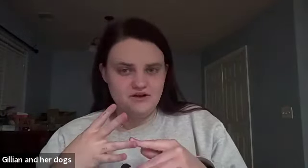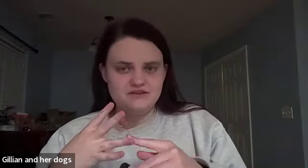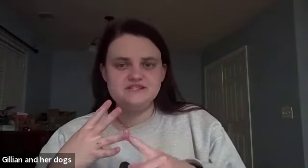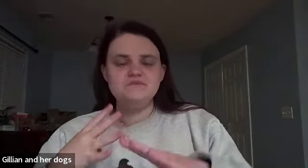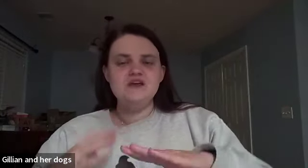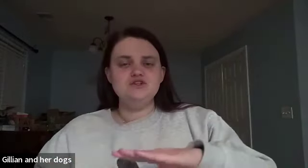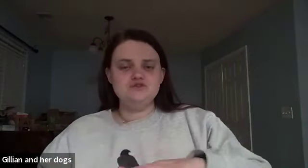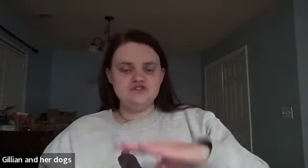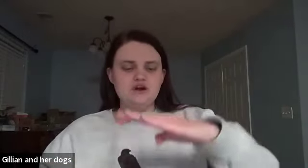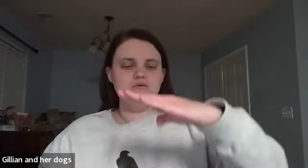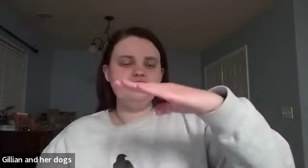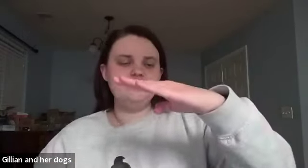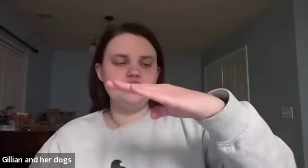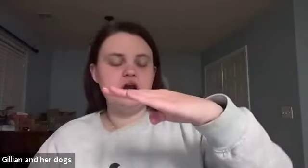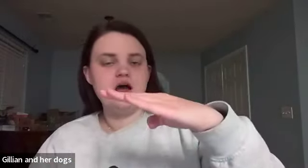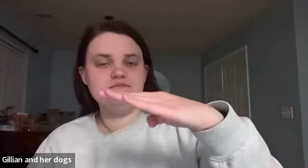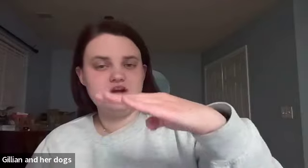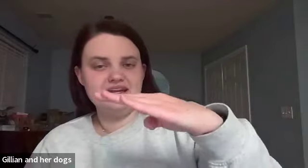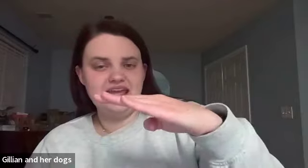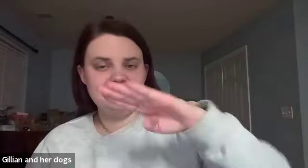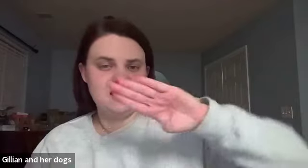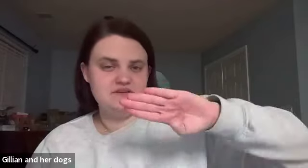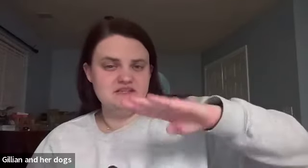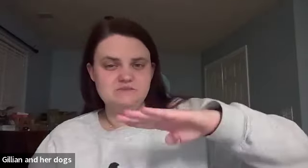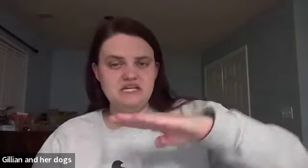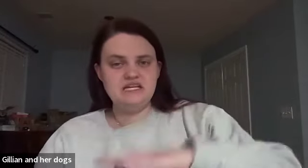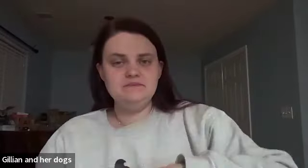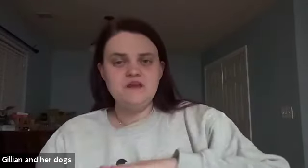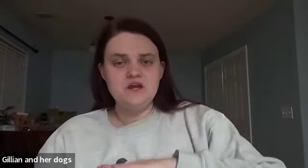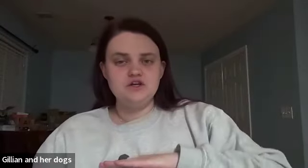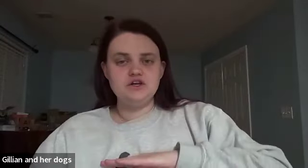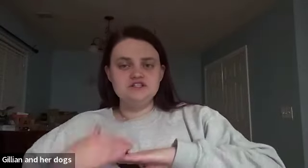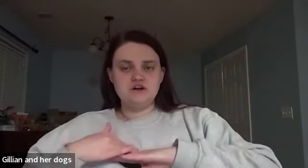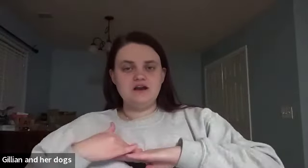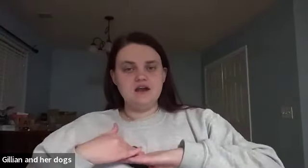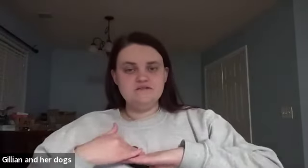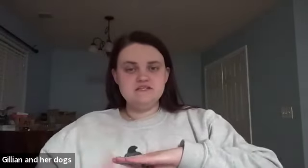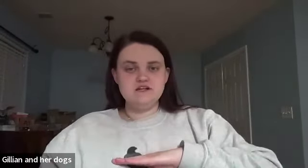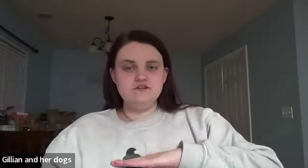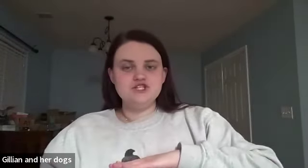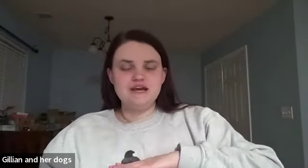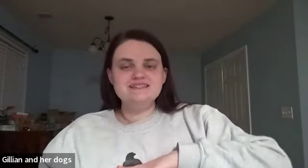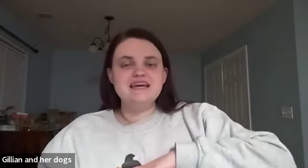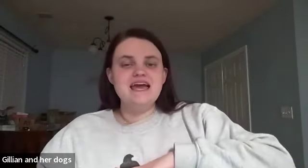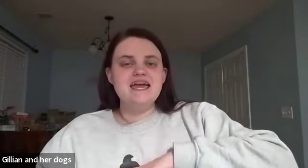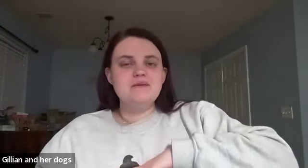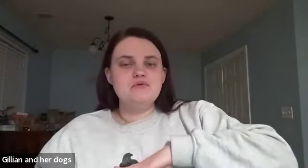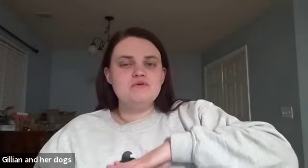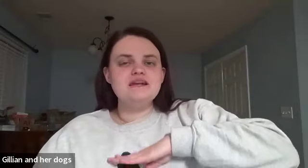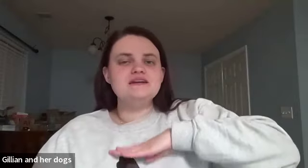with all this. You start with your dominant hand kind of in this V. You're going to start kind of at the center of your chest and bring